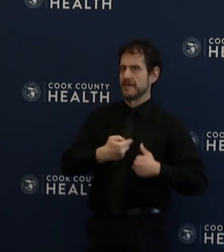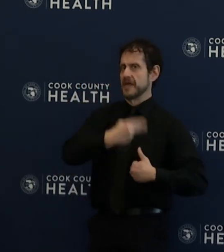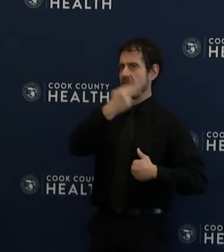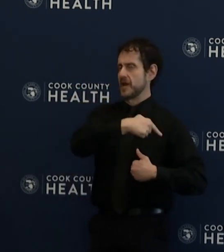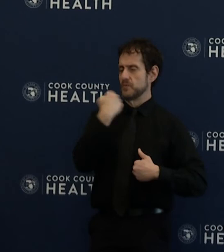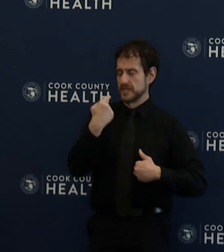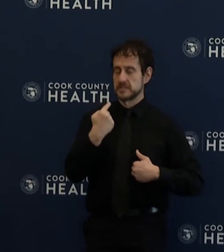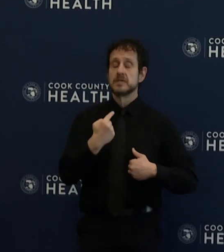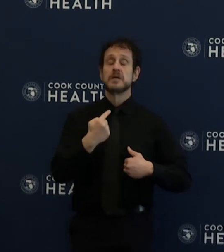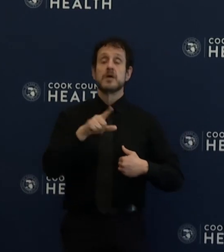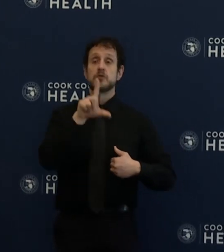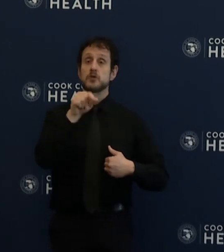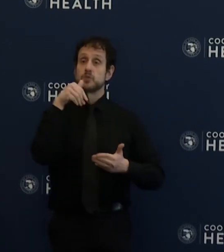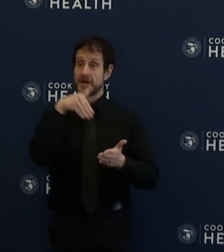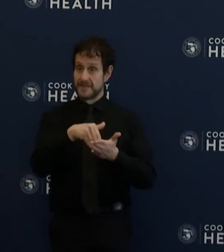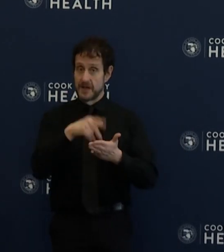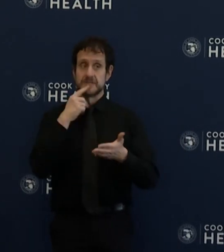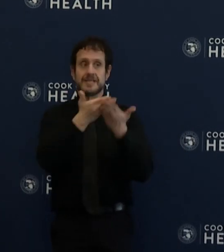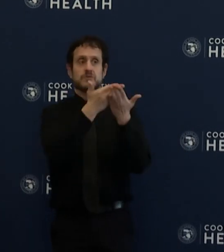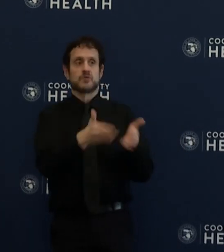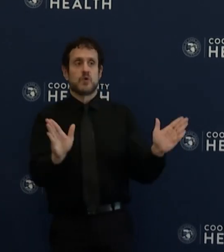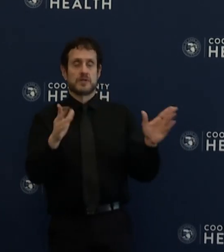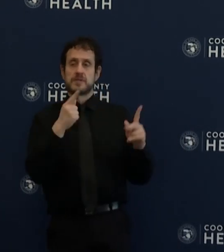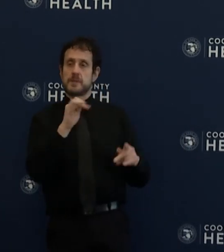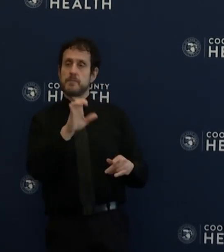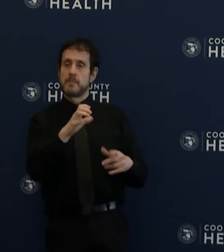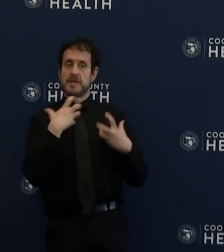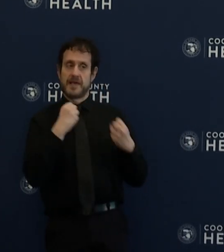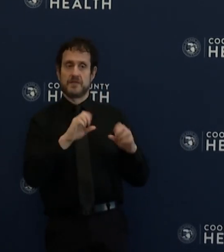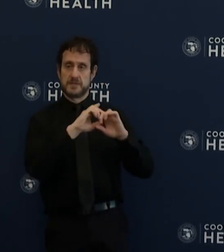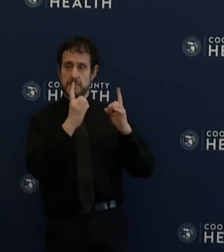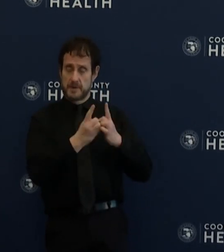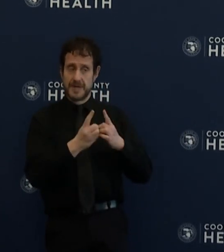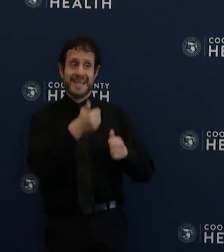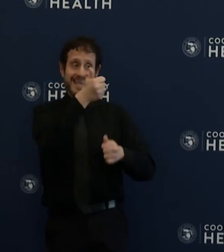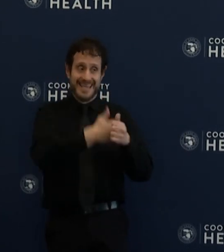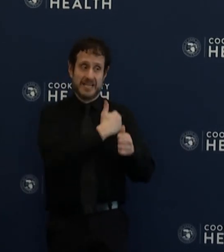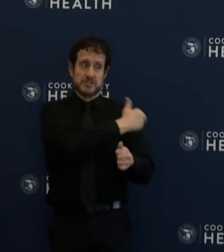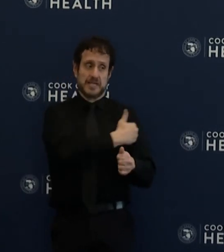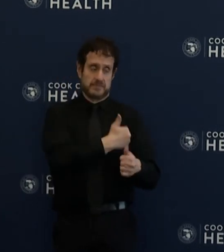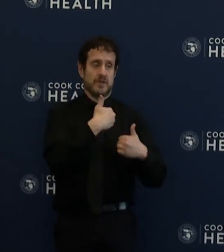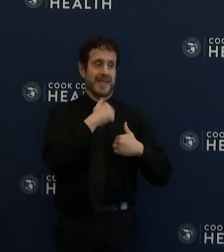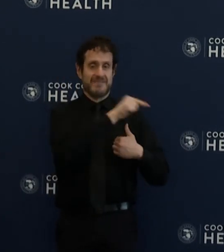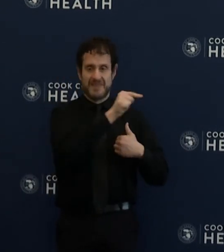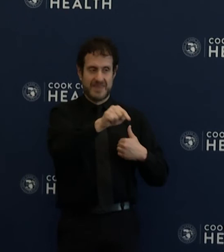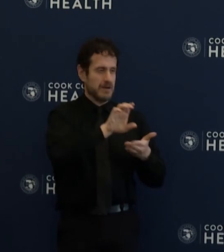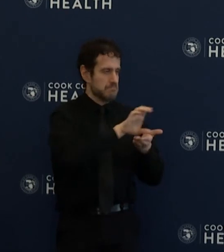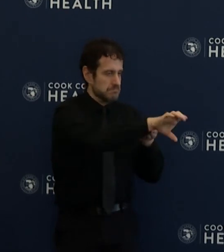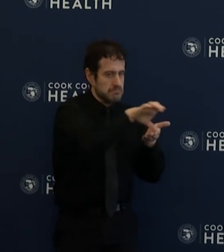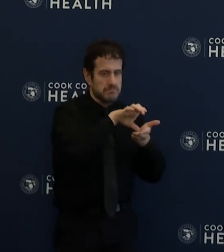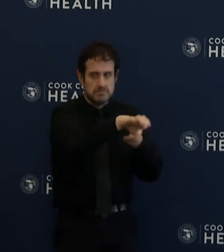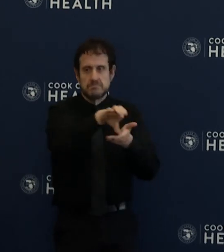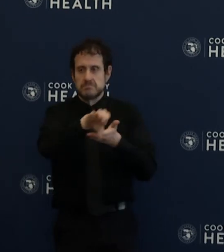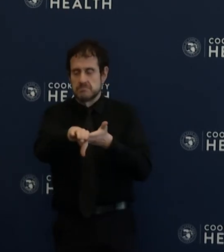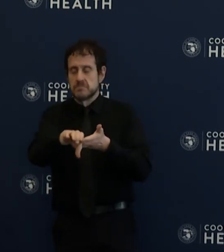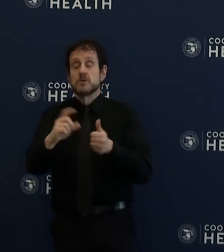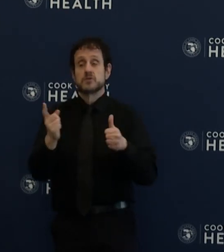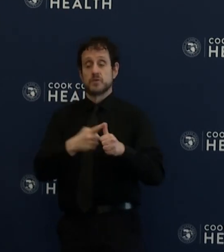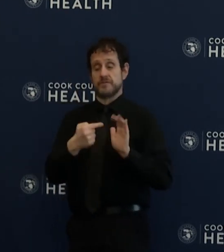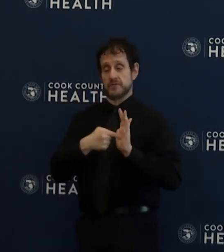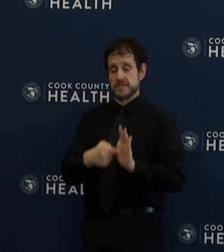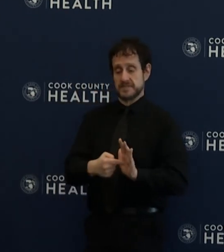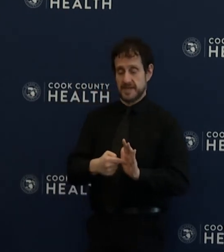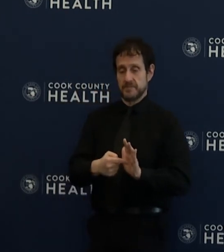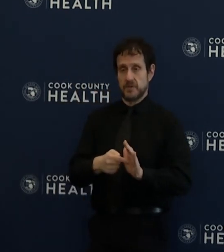that our public health department is looking at, and they have, each hospital is their own allotment that they're working at. So we gave, the first example was